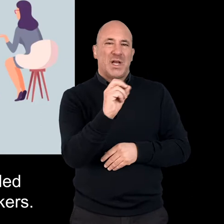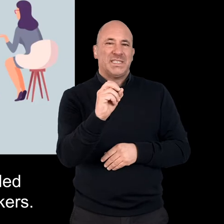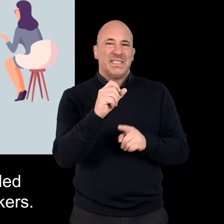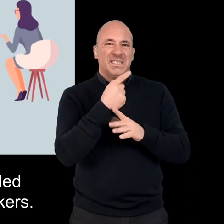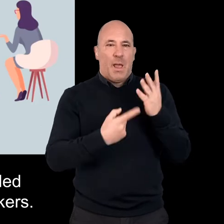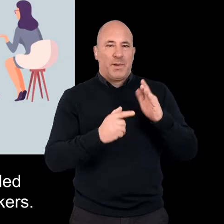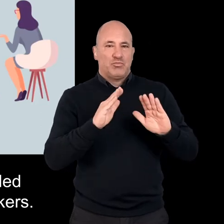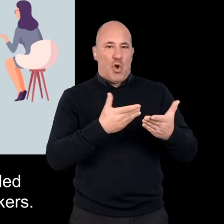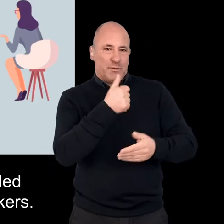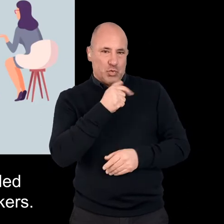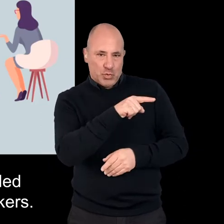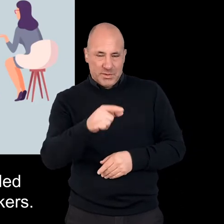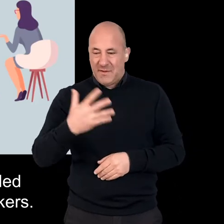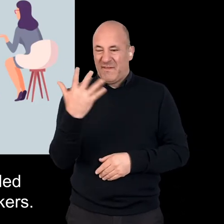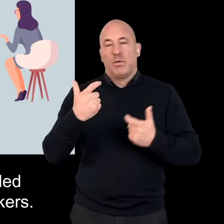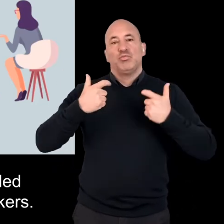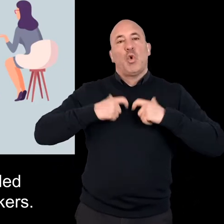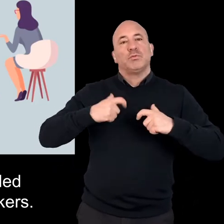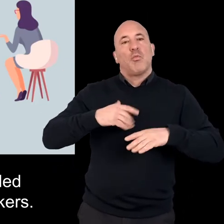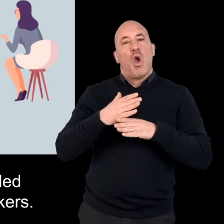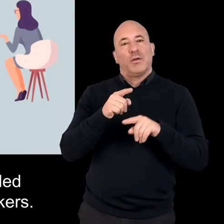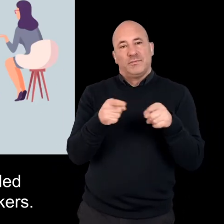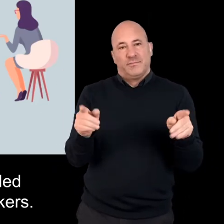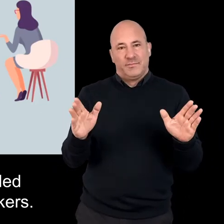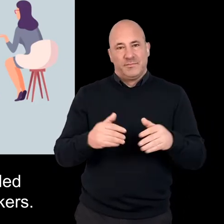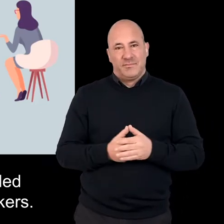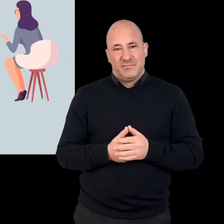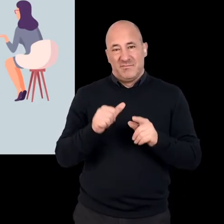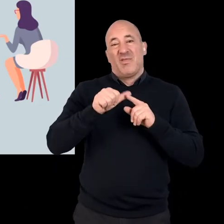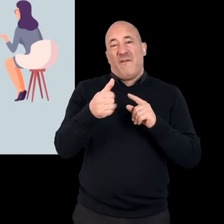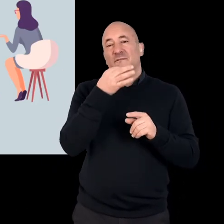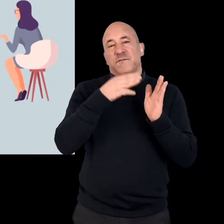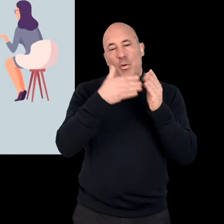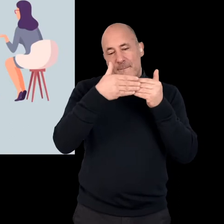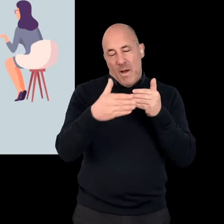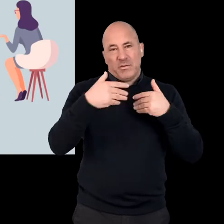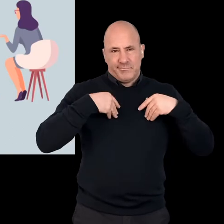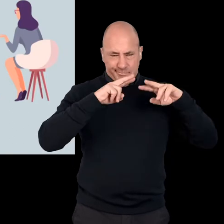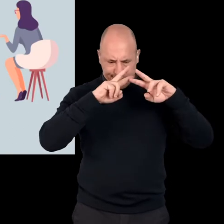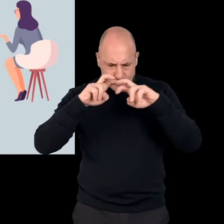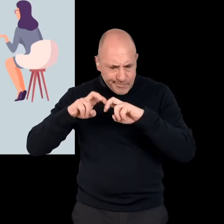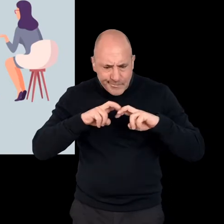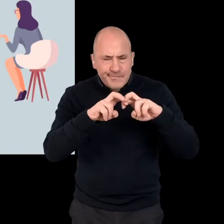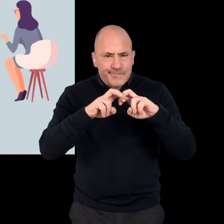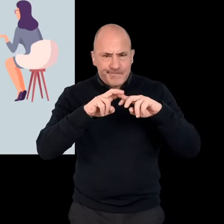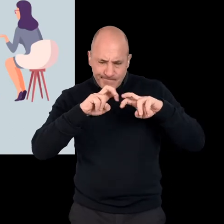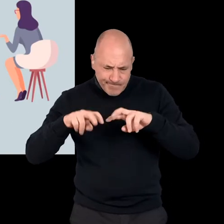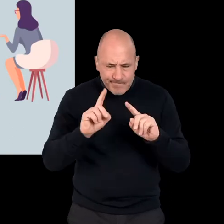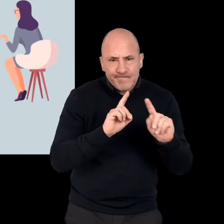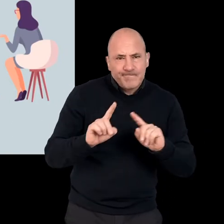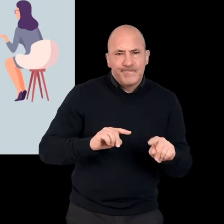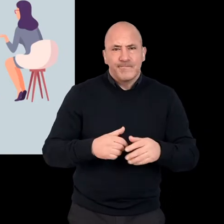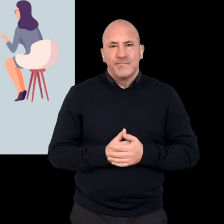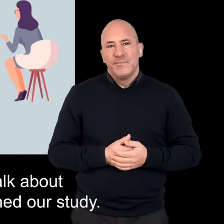disabled service users and 15 social workers. We then analysed the data over a period of